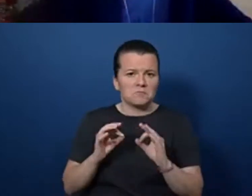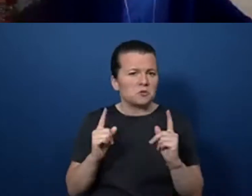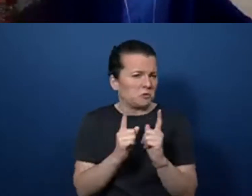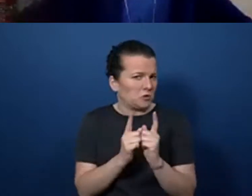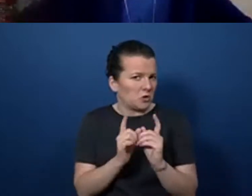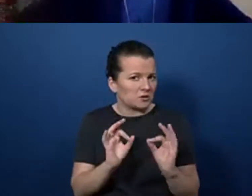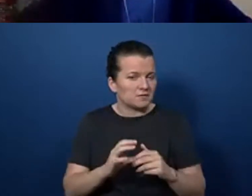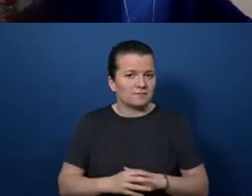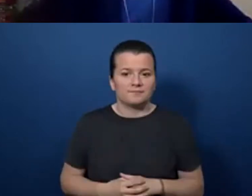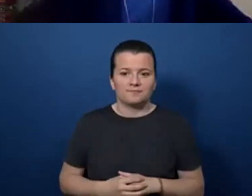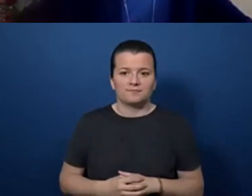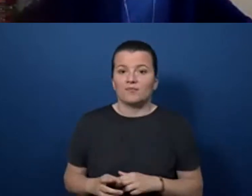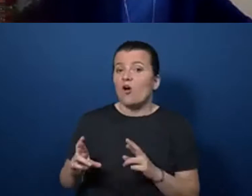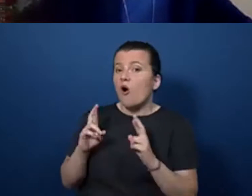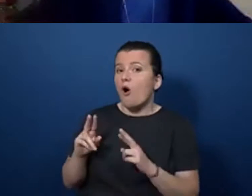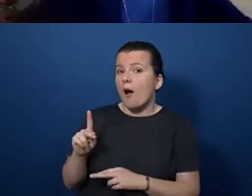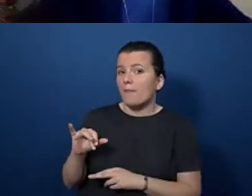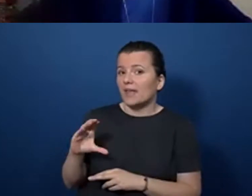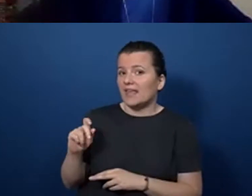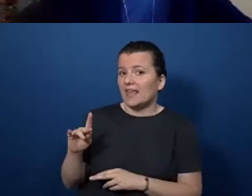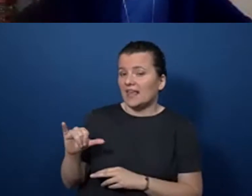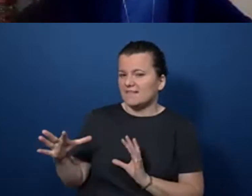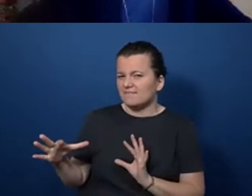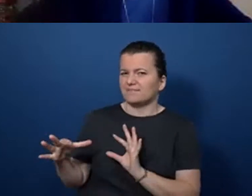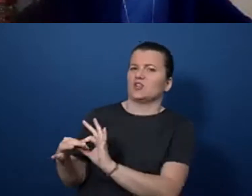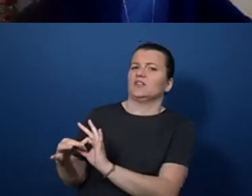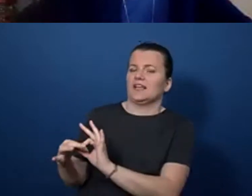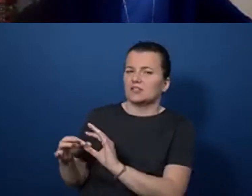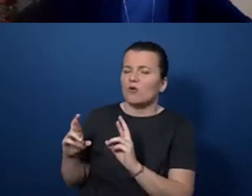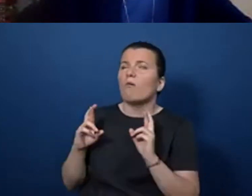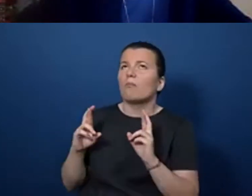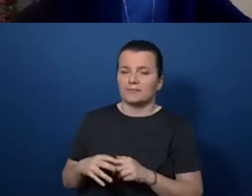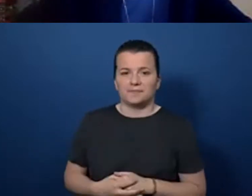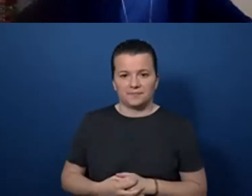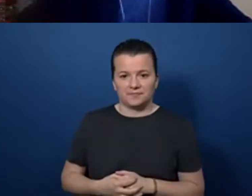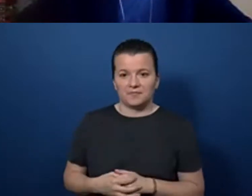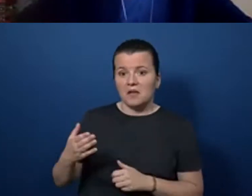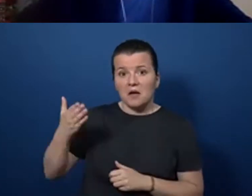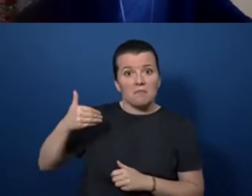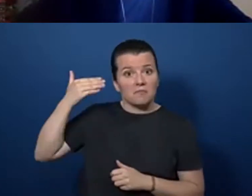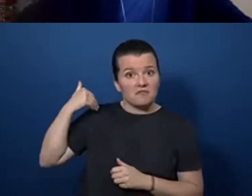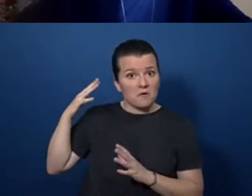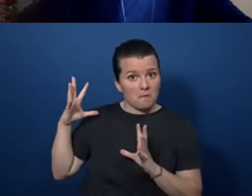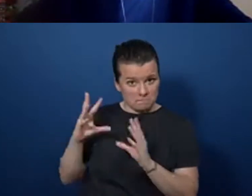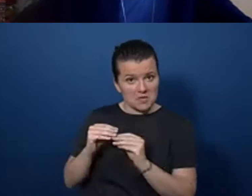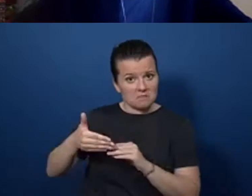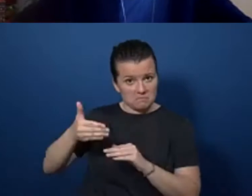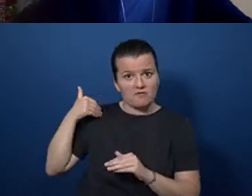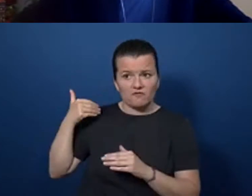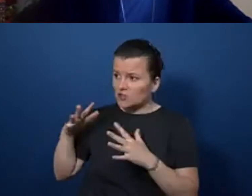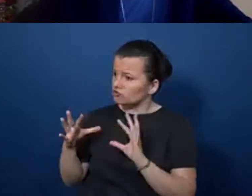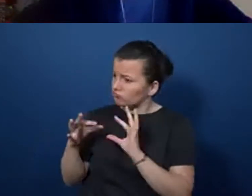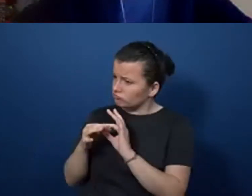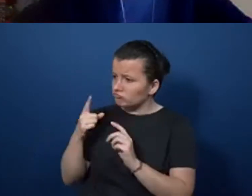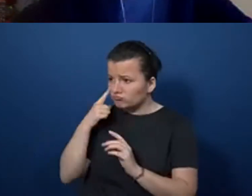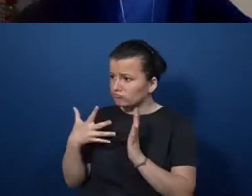to connect with Kiki Namuya. I mean, it worked perfectly just before the meeting, so it's unfortunate. So do we have